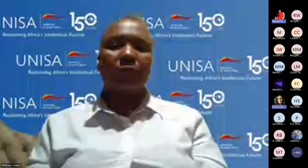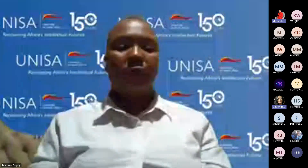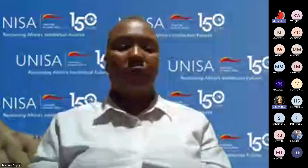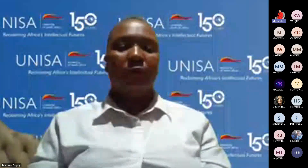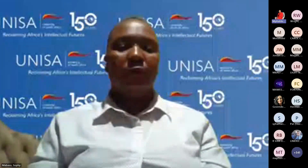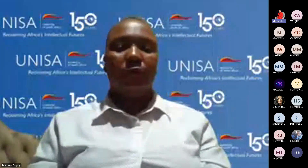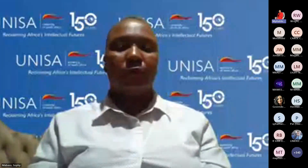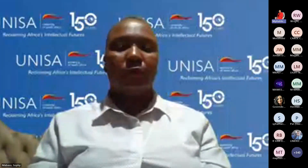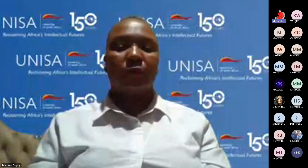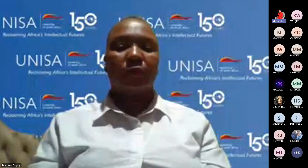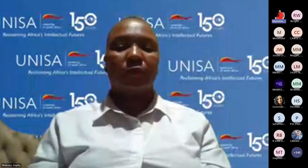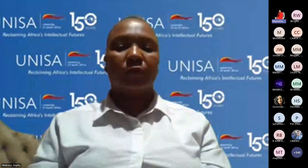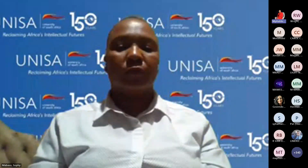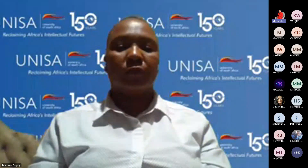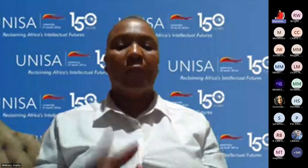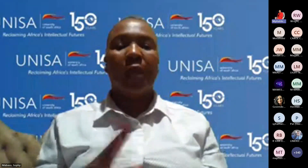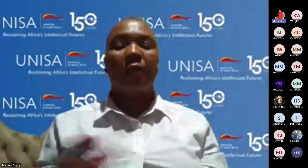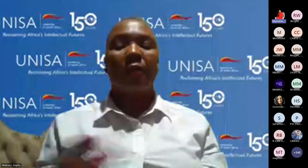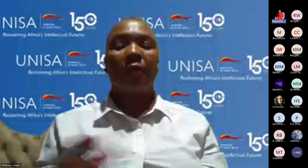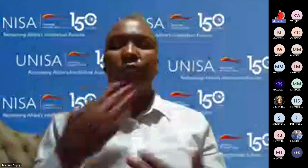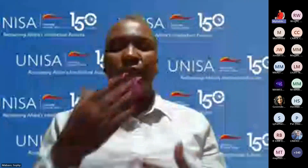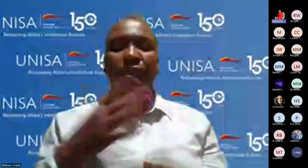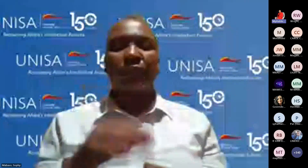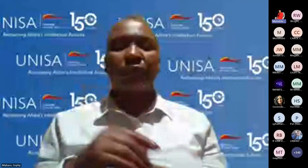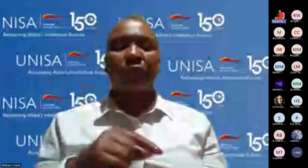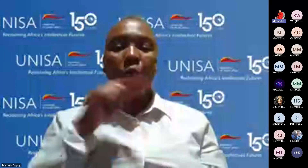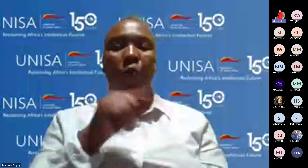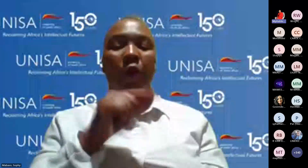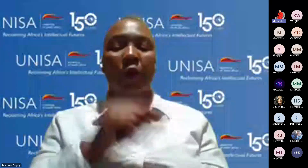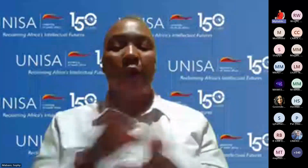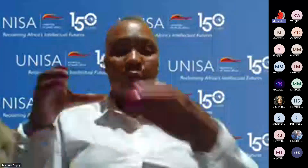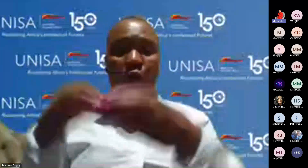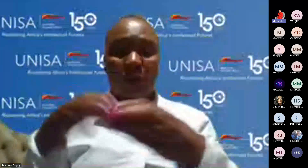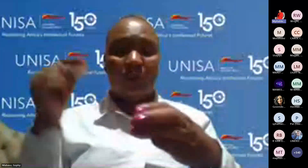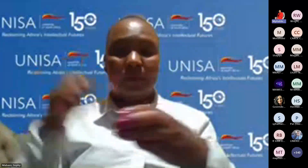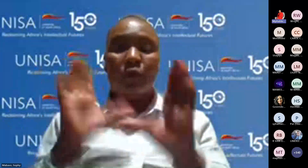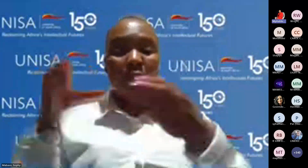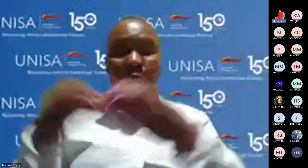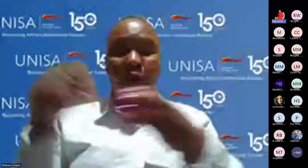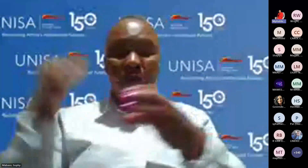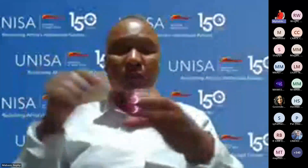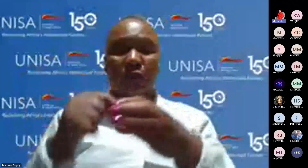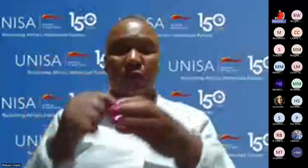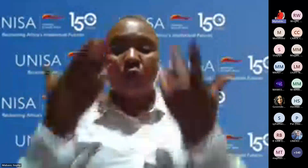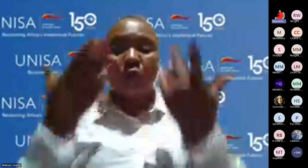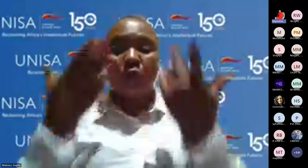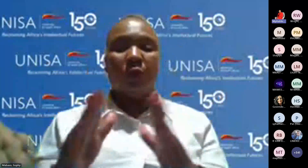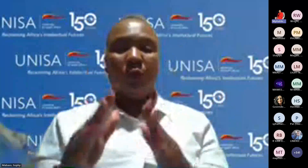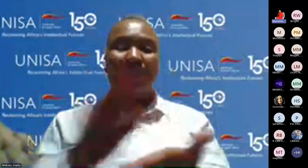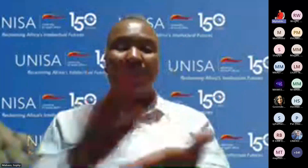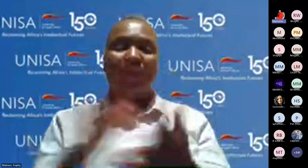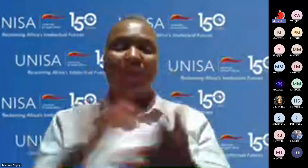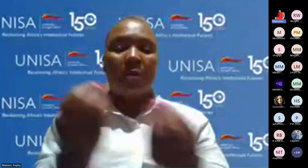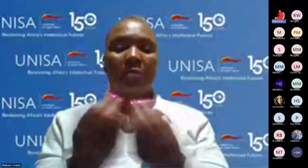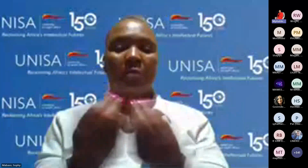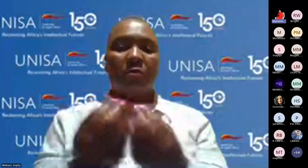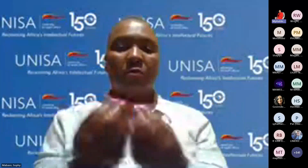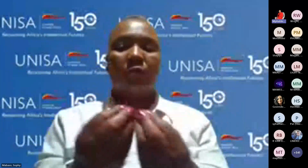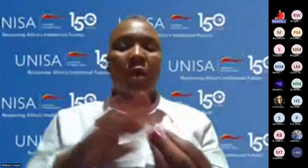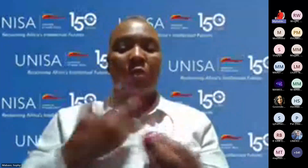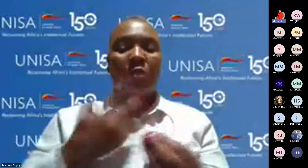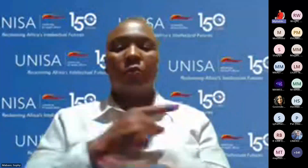regarding Yes. the forums before you with the forums students, there's something I